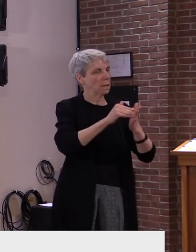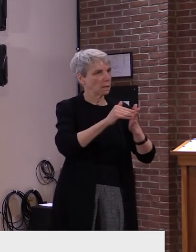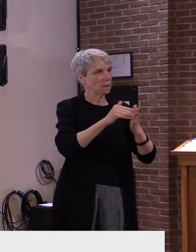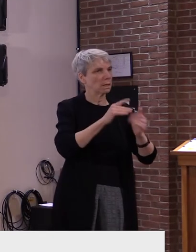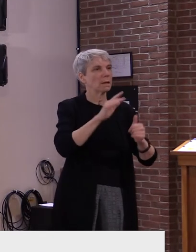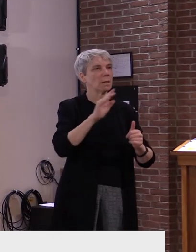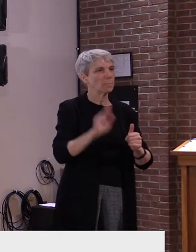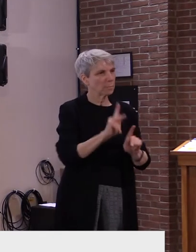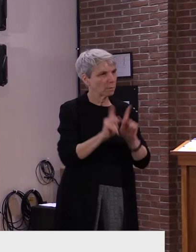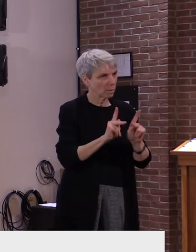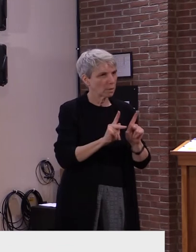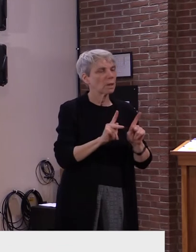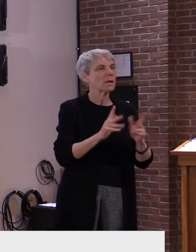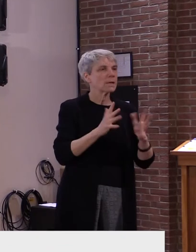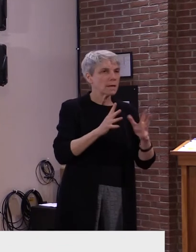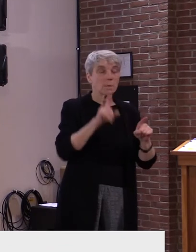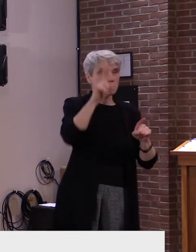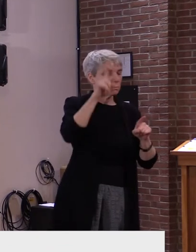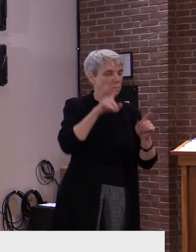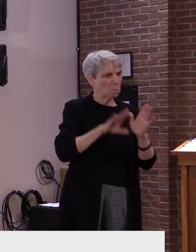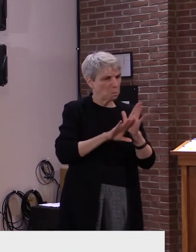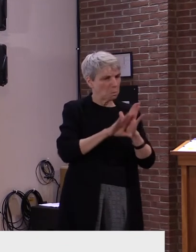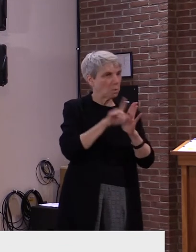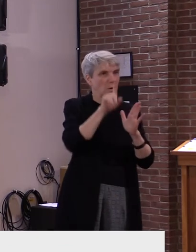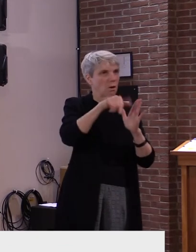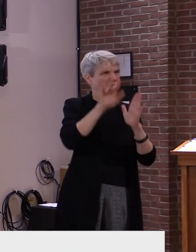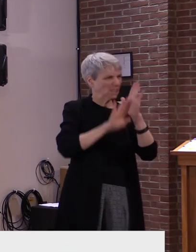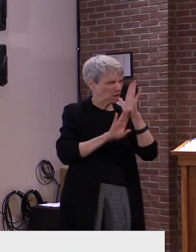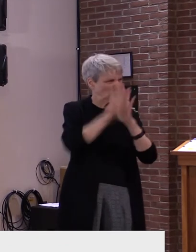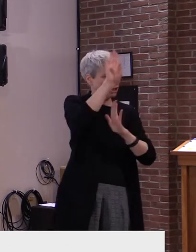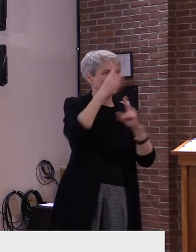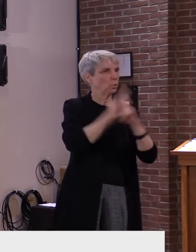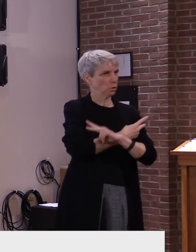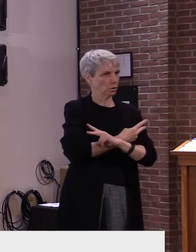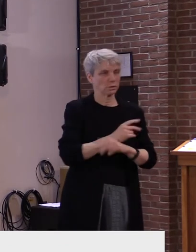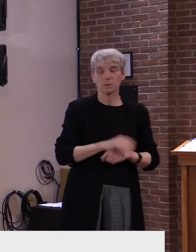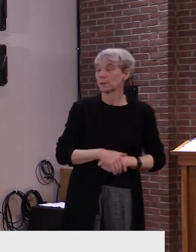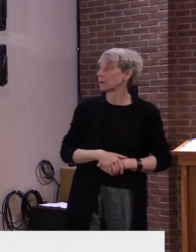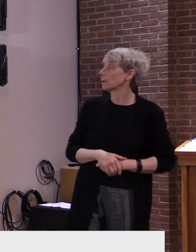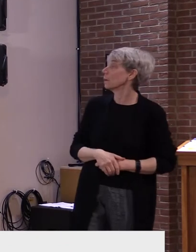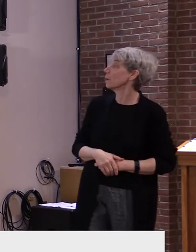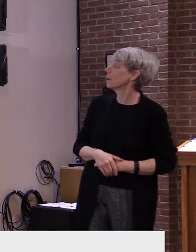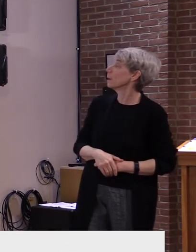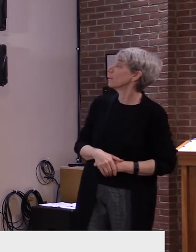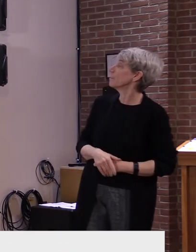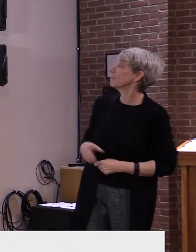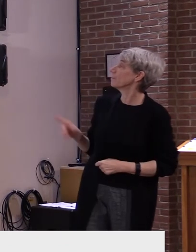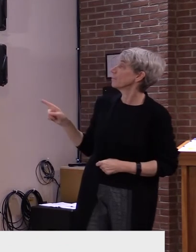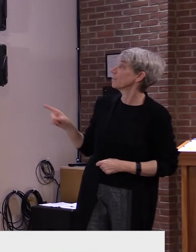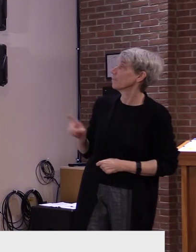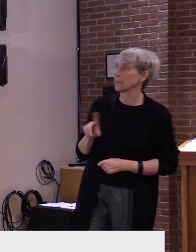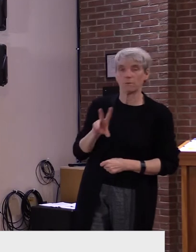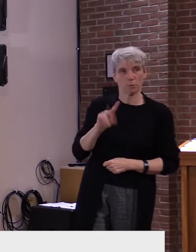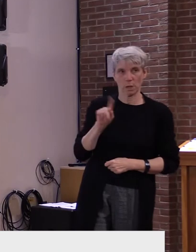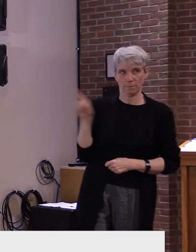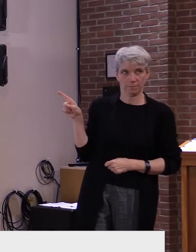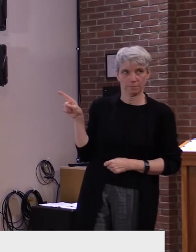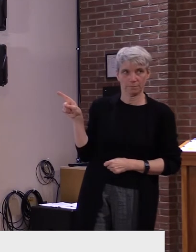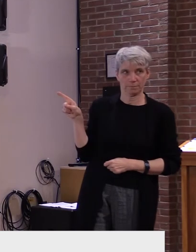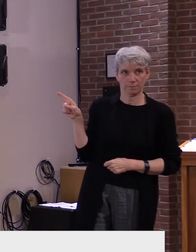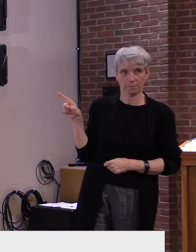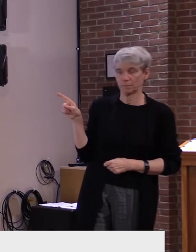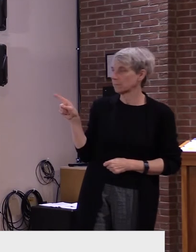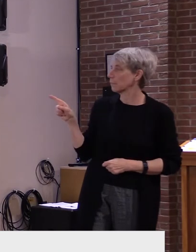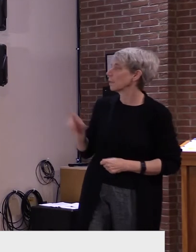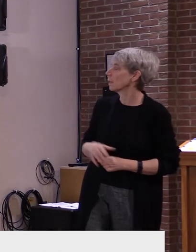considerably worse in other parts of the country turning now to our vermont data we'll look briefly at our vermont curve you'll see